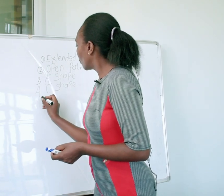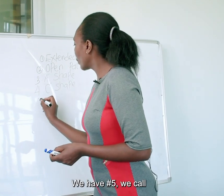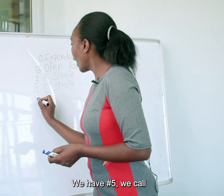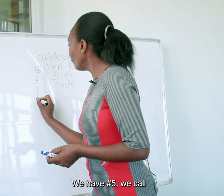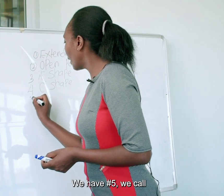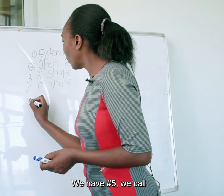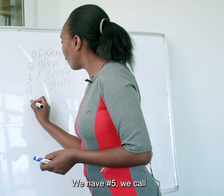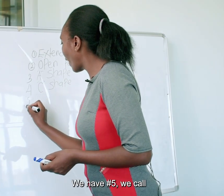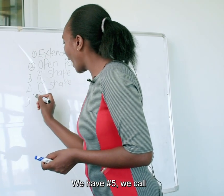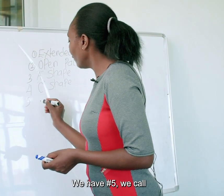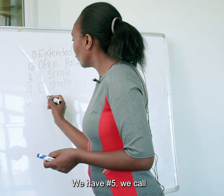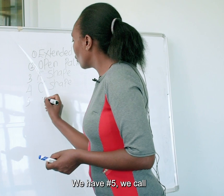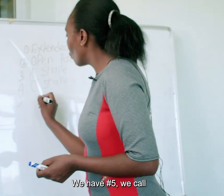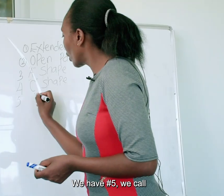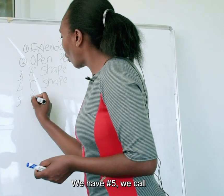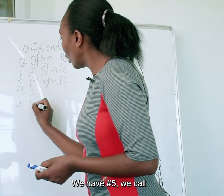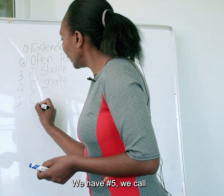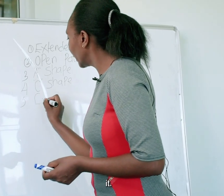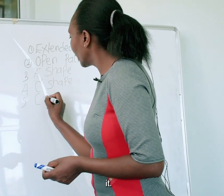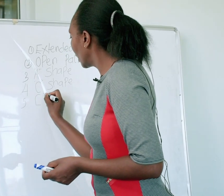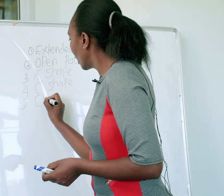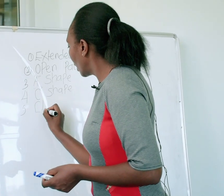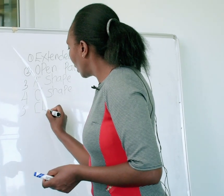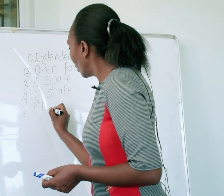We have number five, we call it